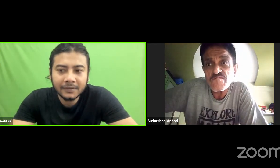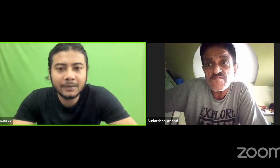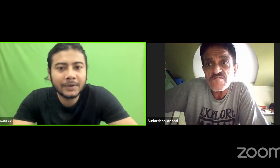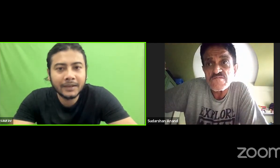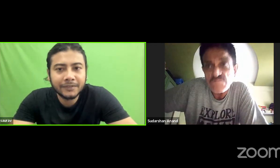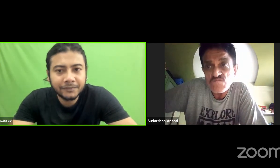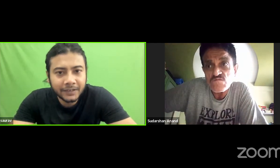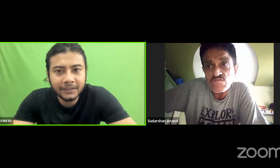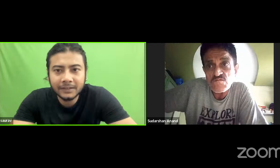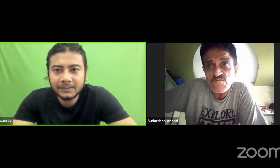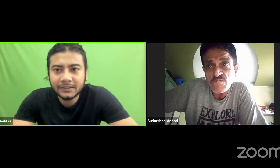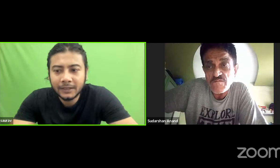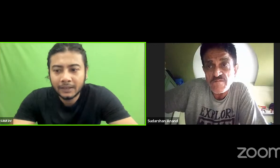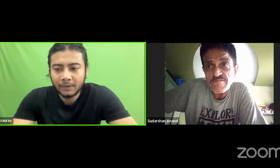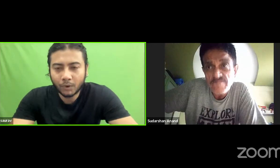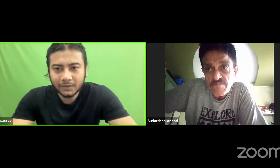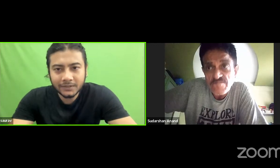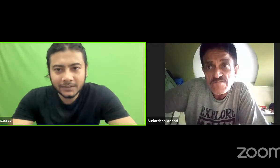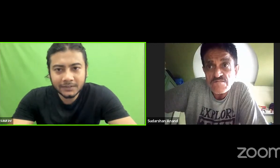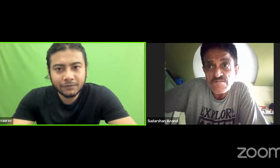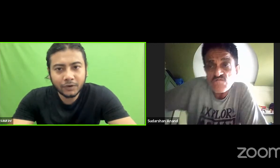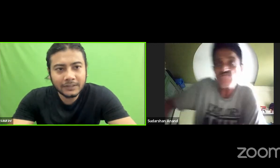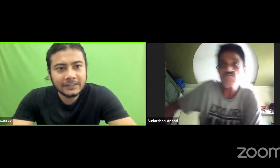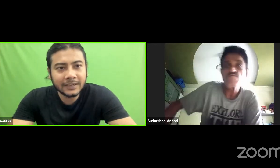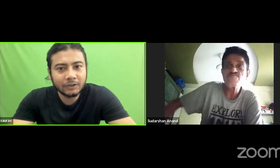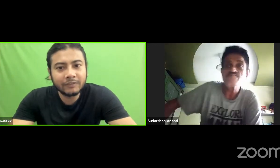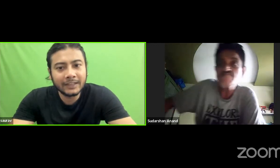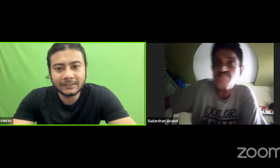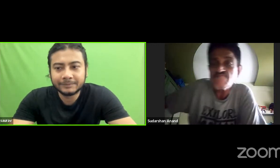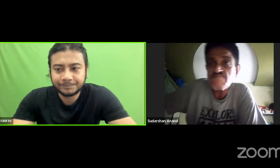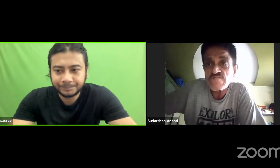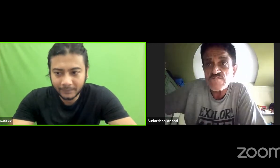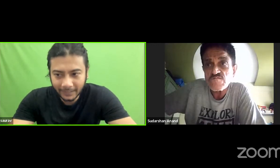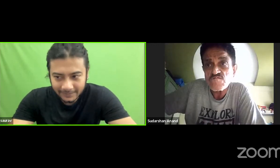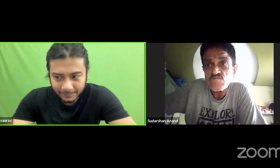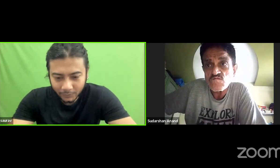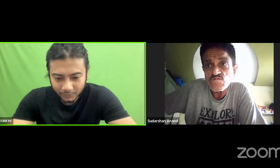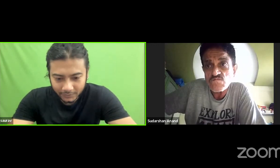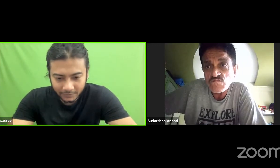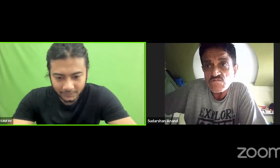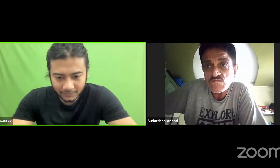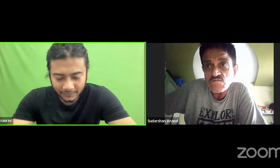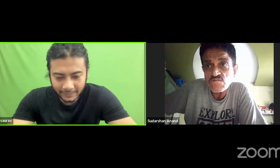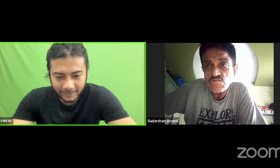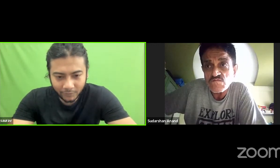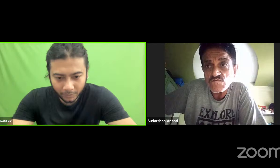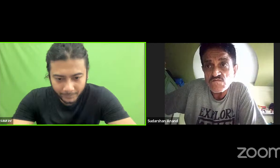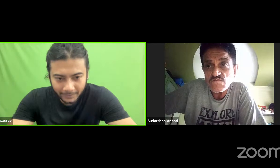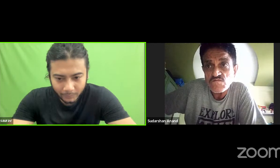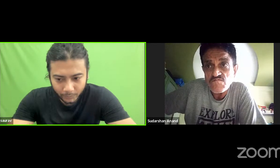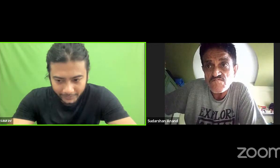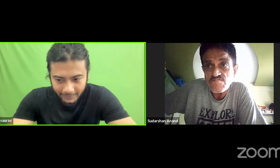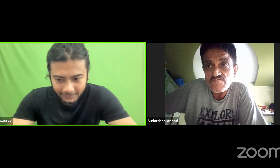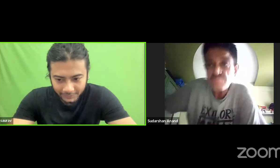some die in 15 years. What is the reason for this kind of death? Is it because they have not been able to engage